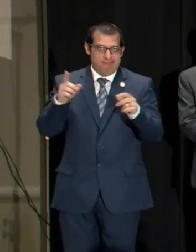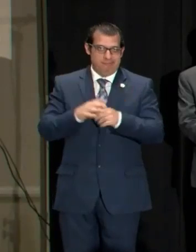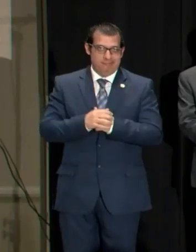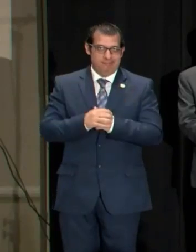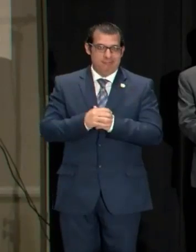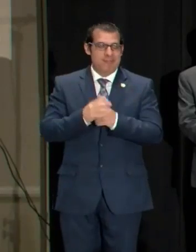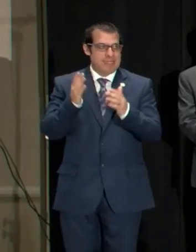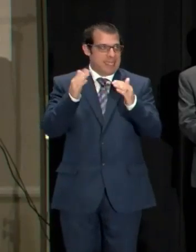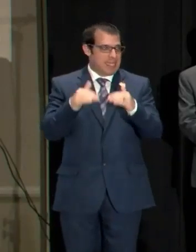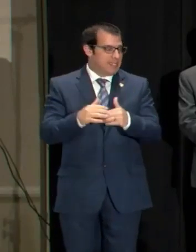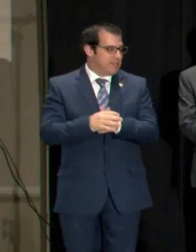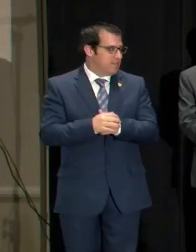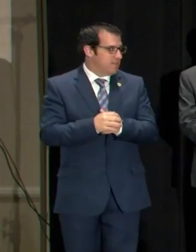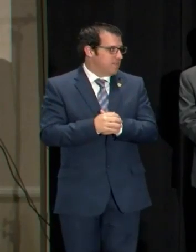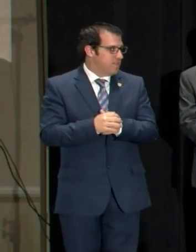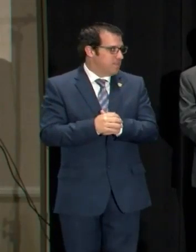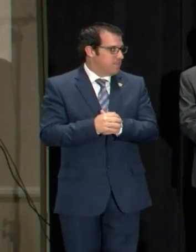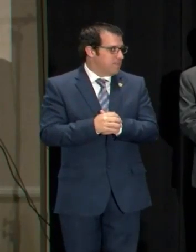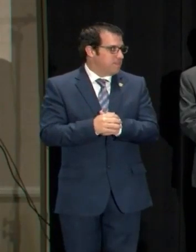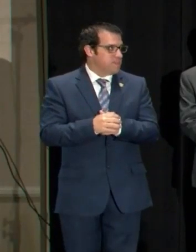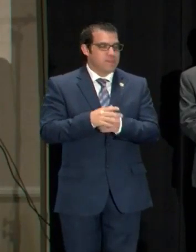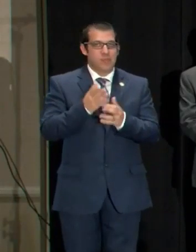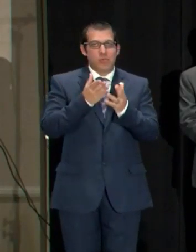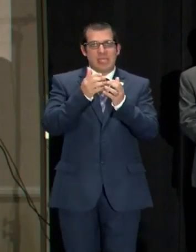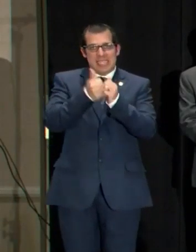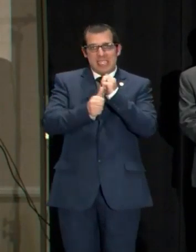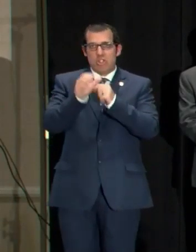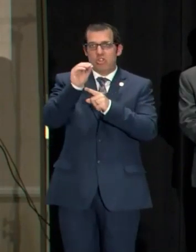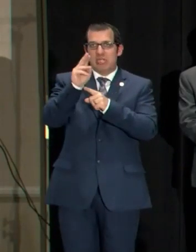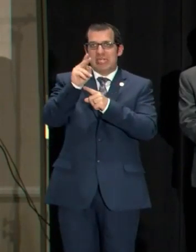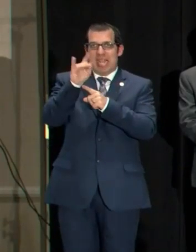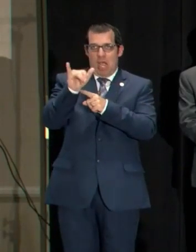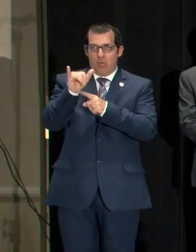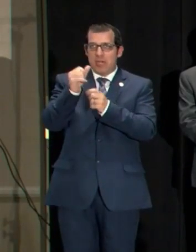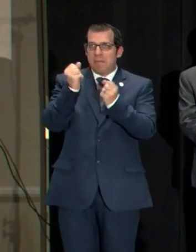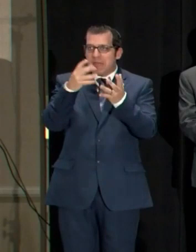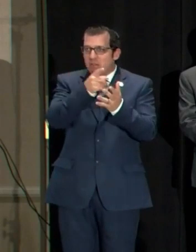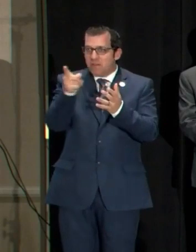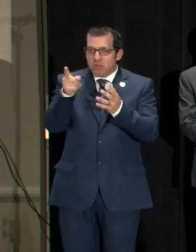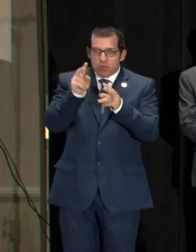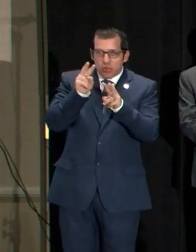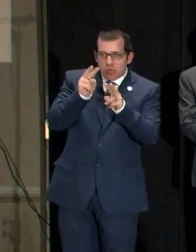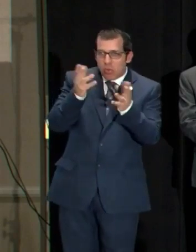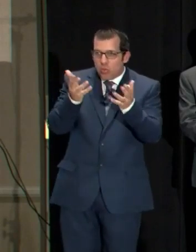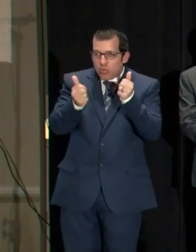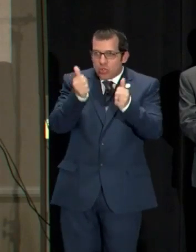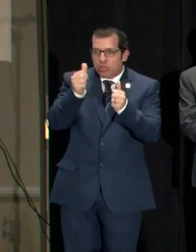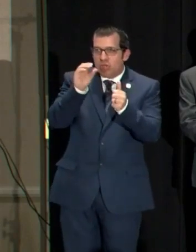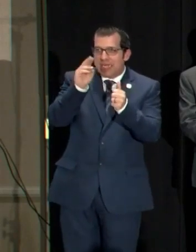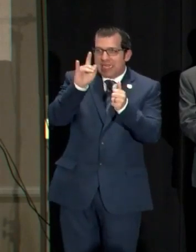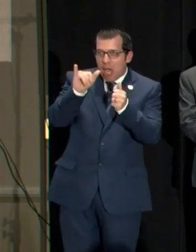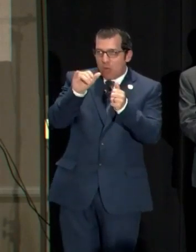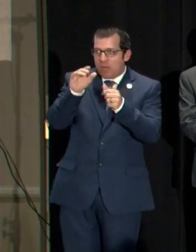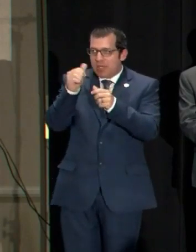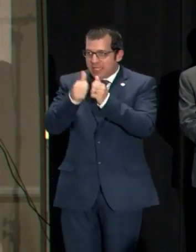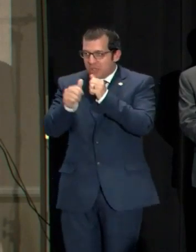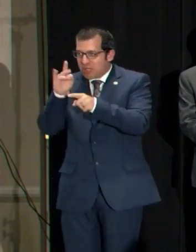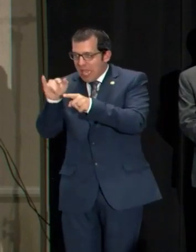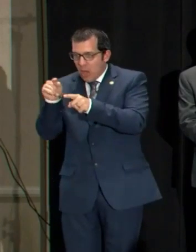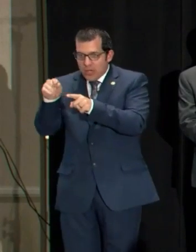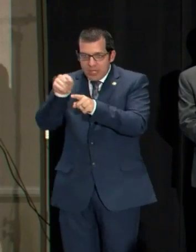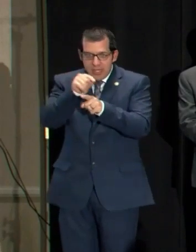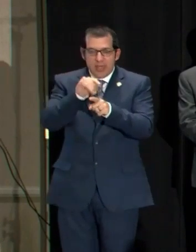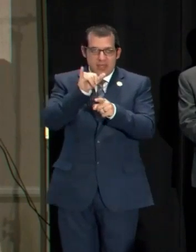one, you'll see a breakdown by county. Many of you are very interested in what's happening county by county. And so